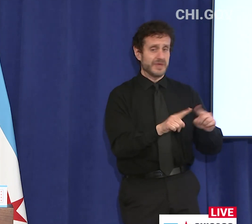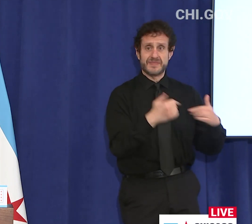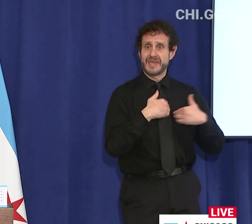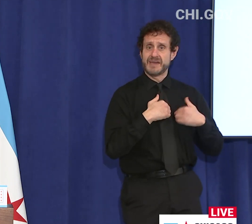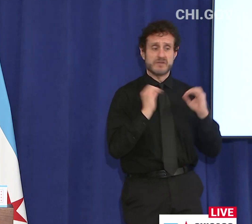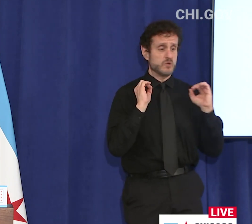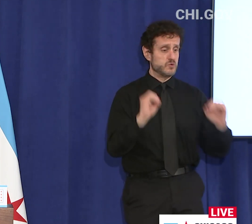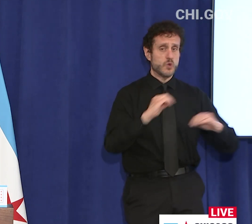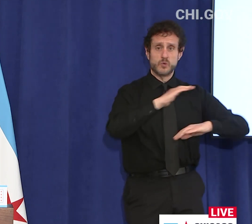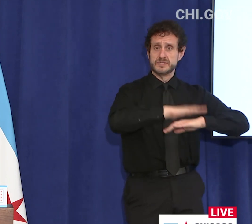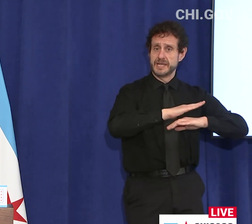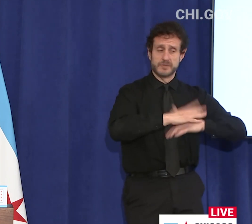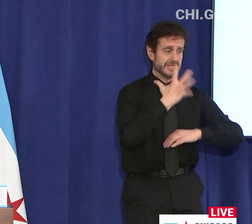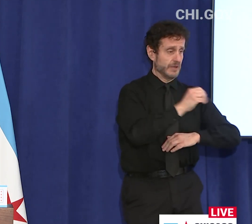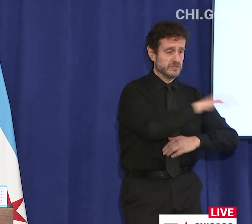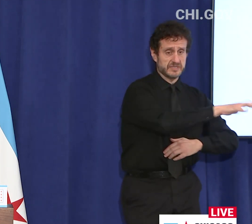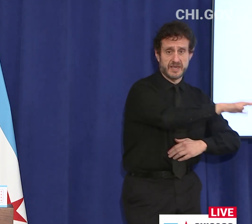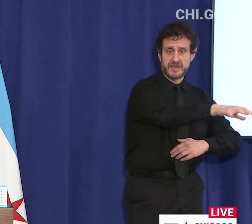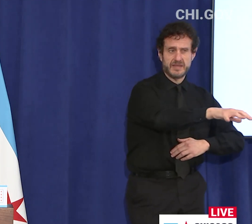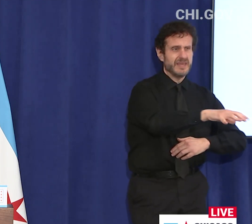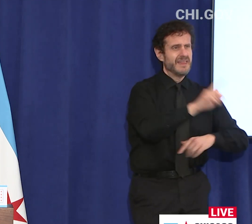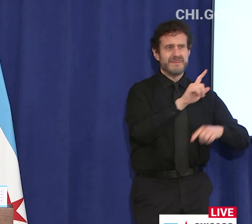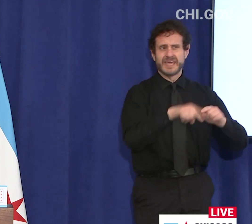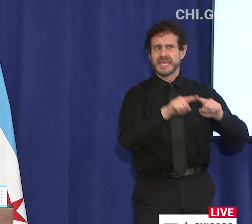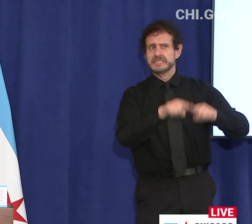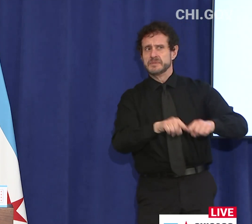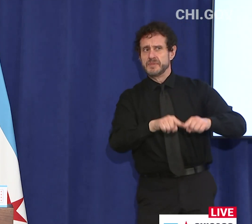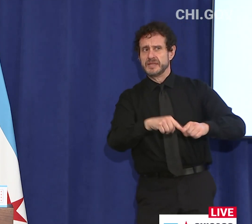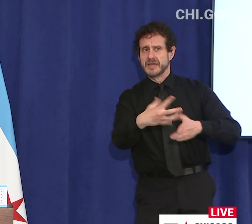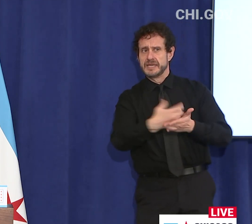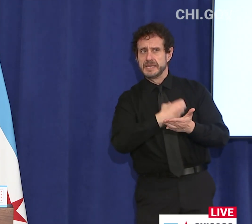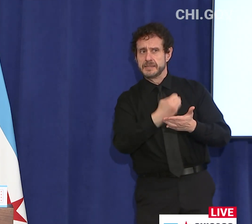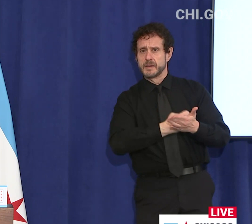have the reliability of income from in